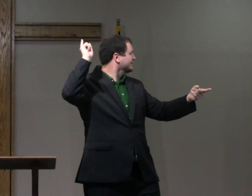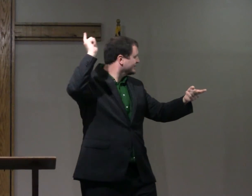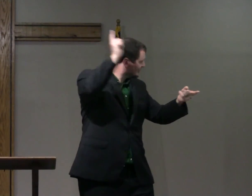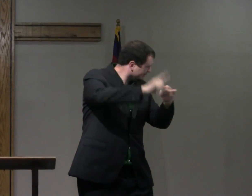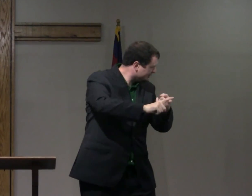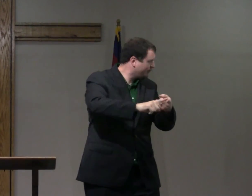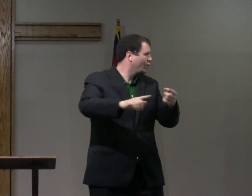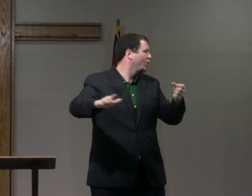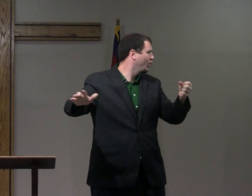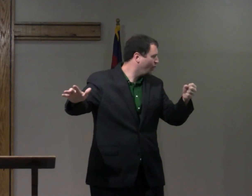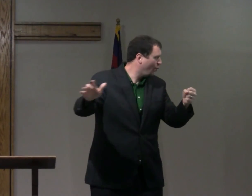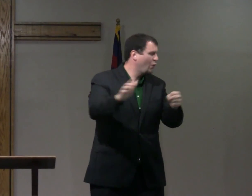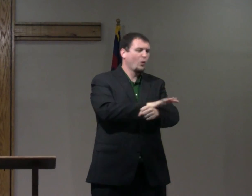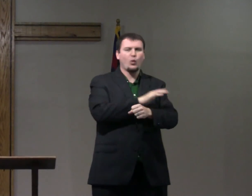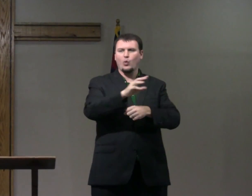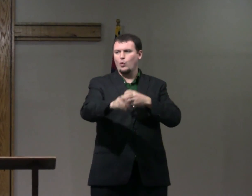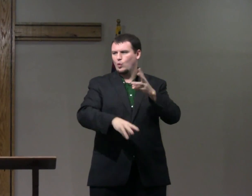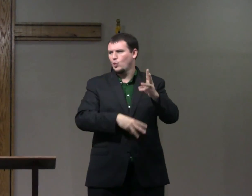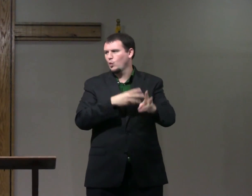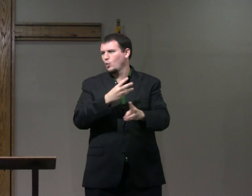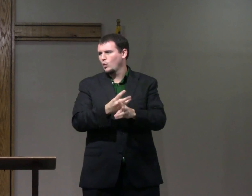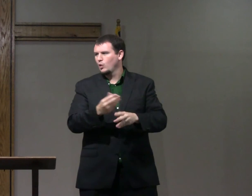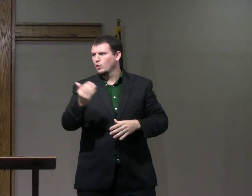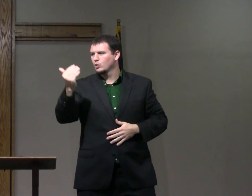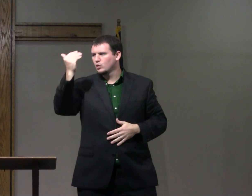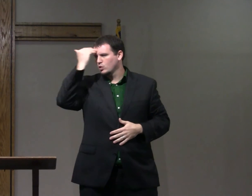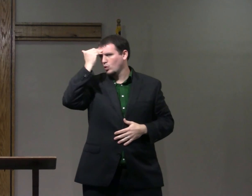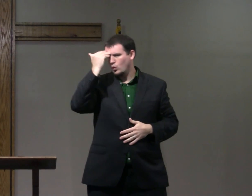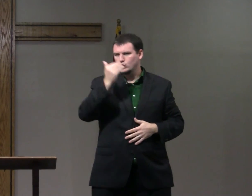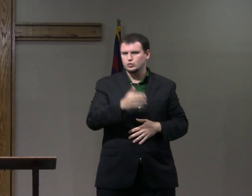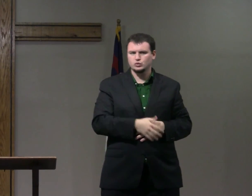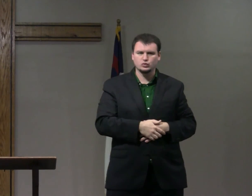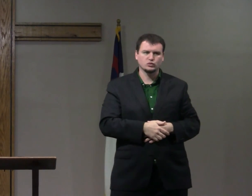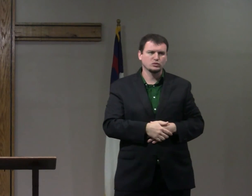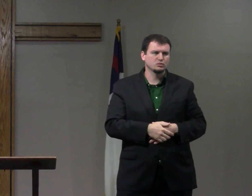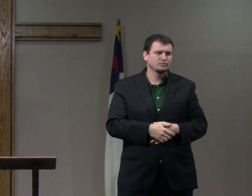You notice our theme for this month, till the whole world knows.